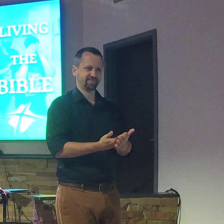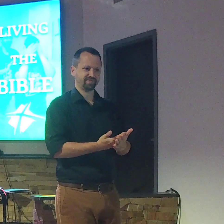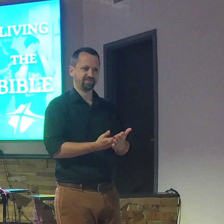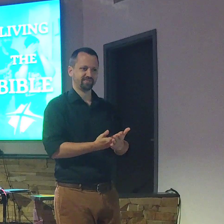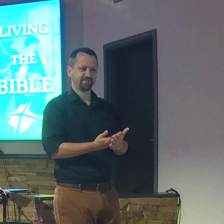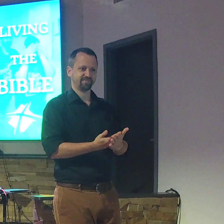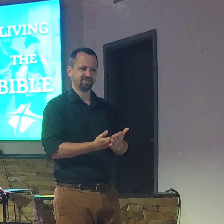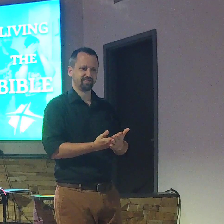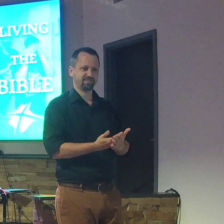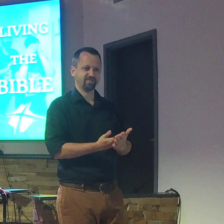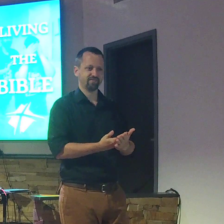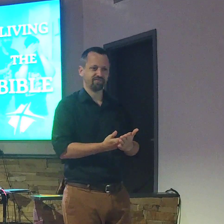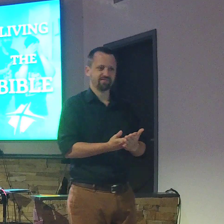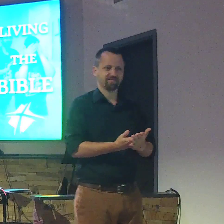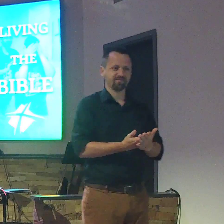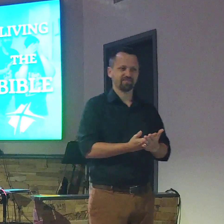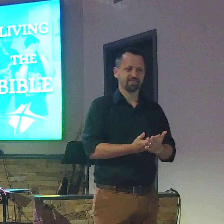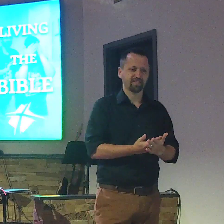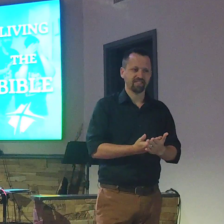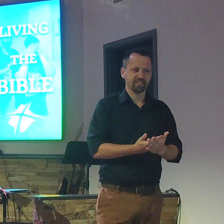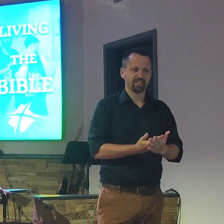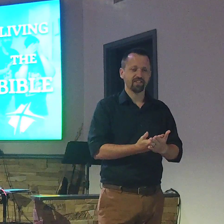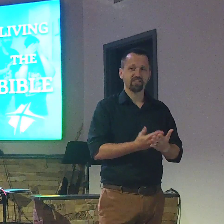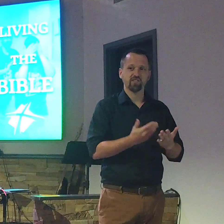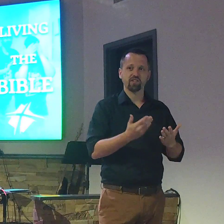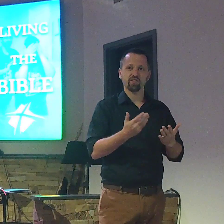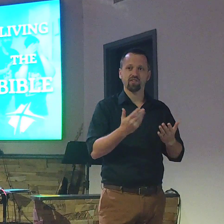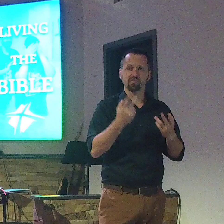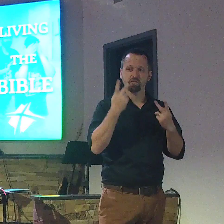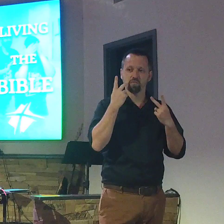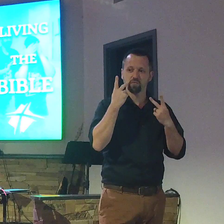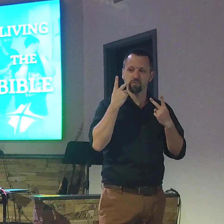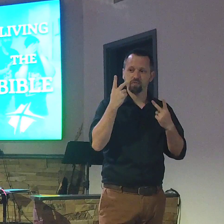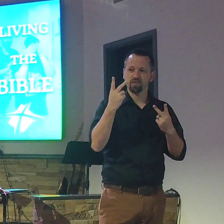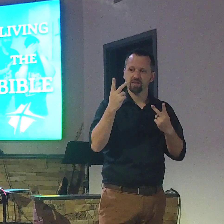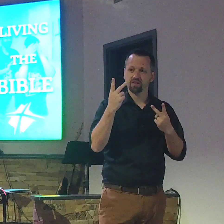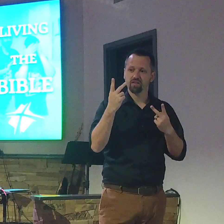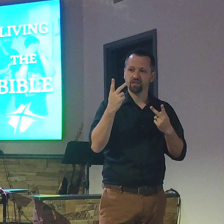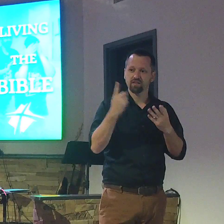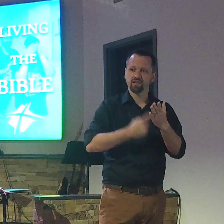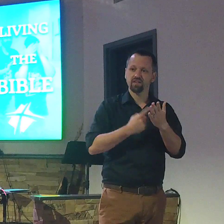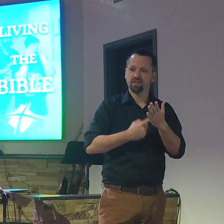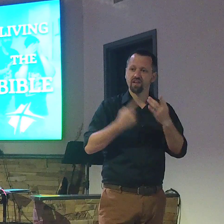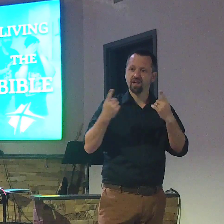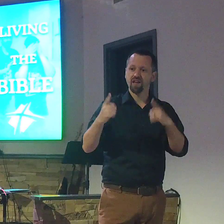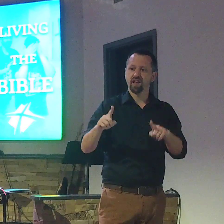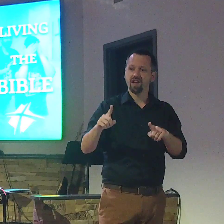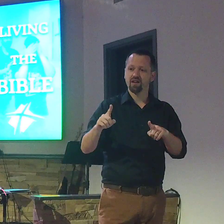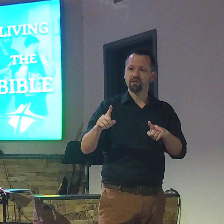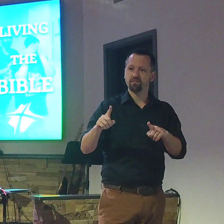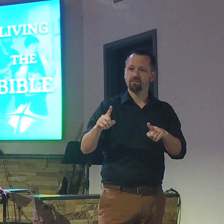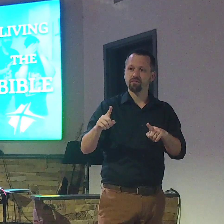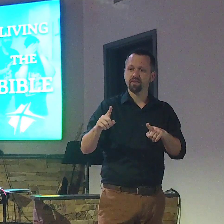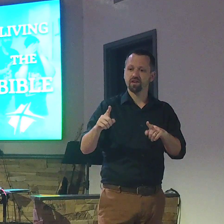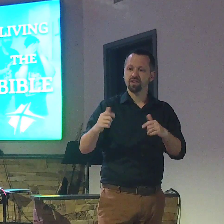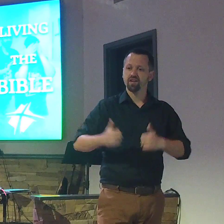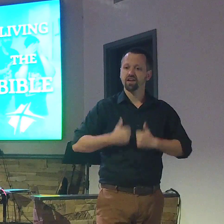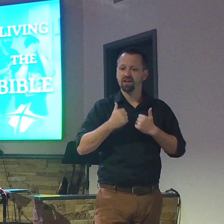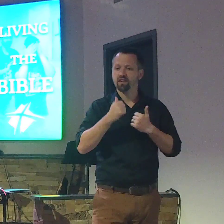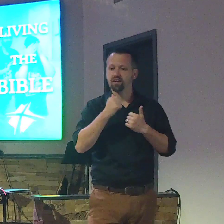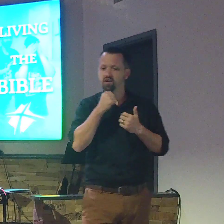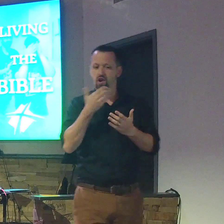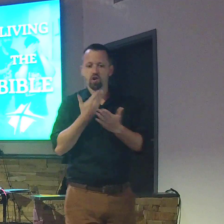happened in his life and what happens in our life sometimes is not always good. But the end result is good.